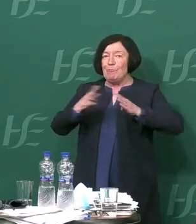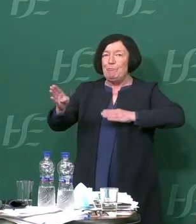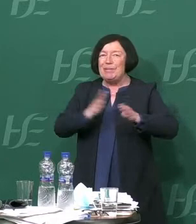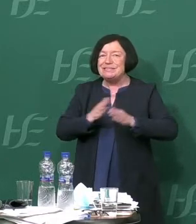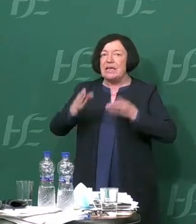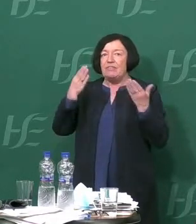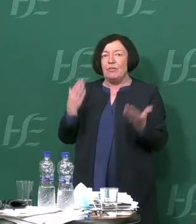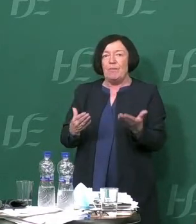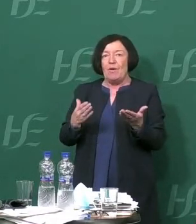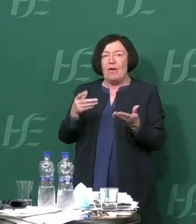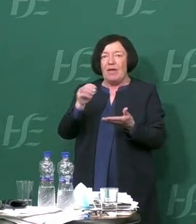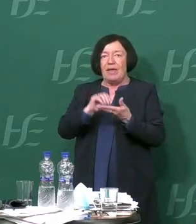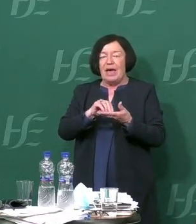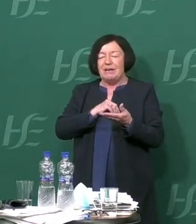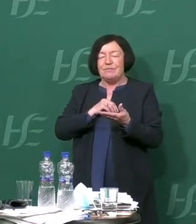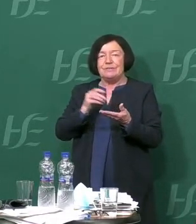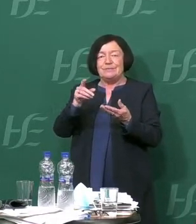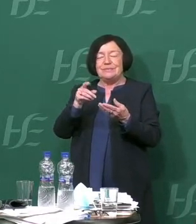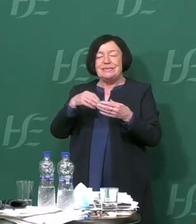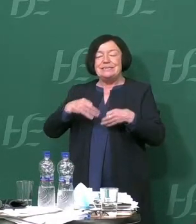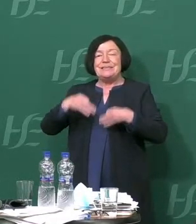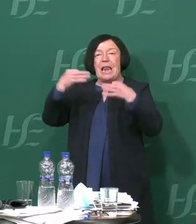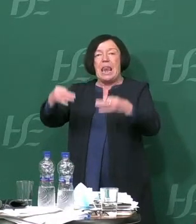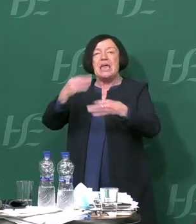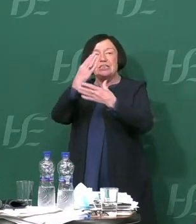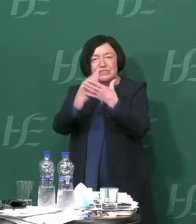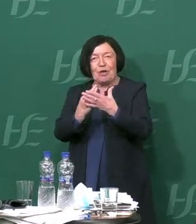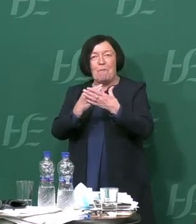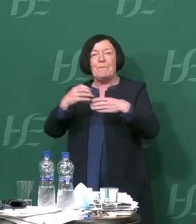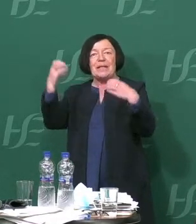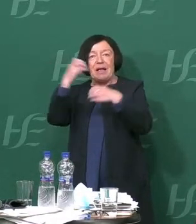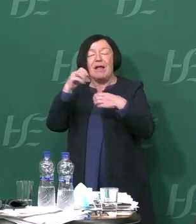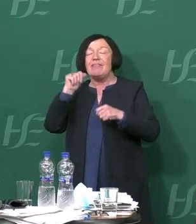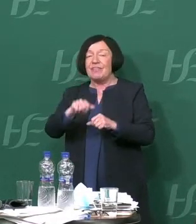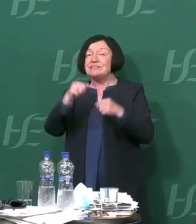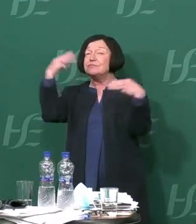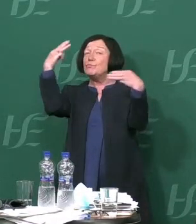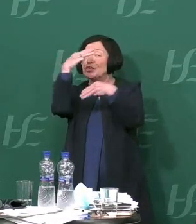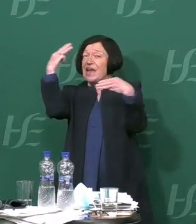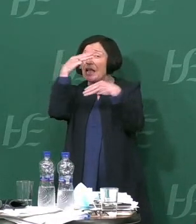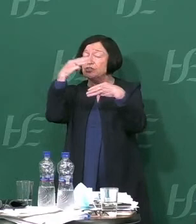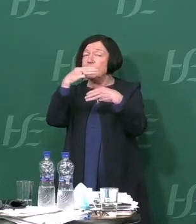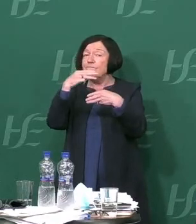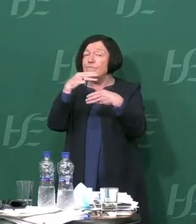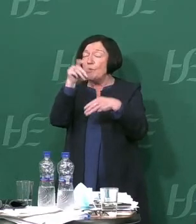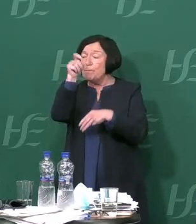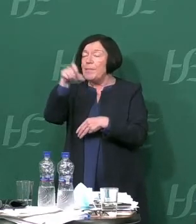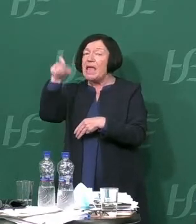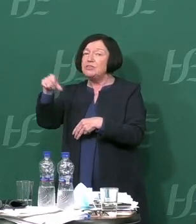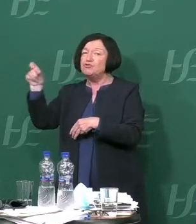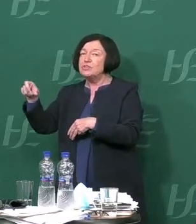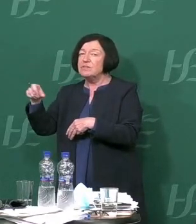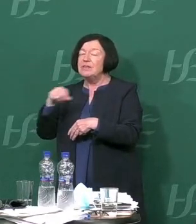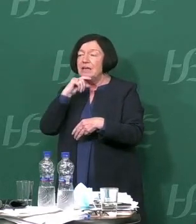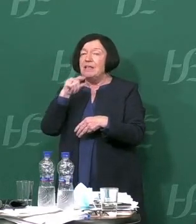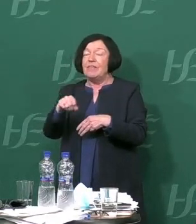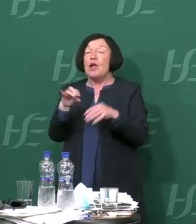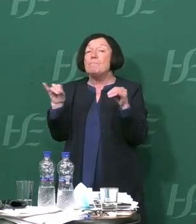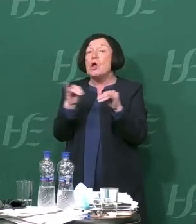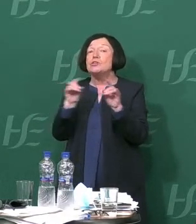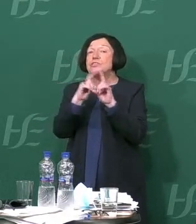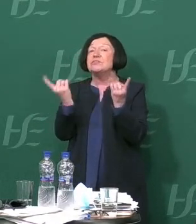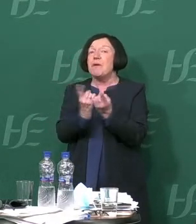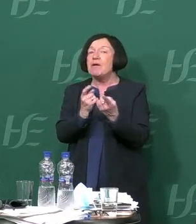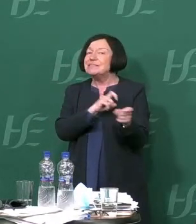moment and having to delay some elective care. And that's largely been out of protection for patients because our emergency departments